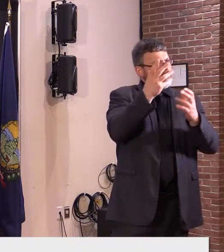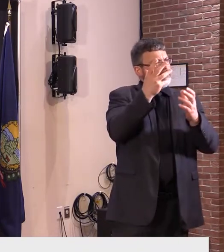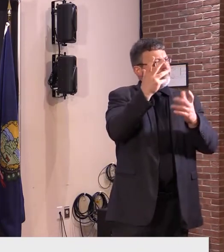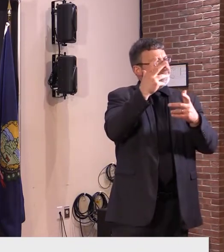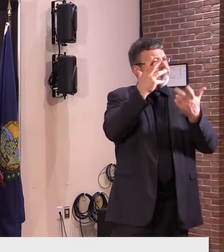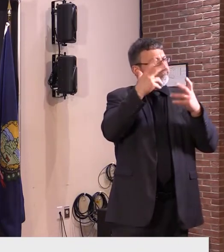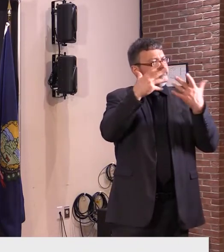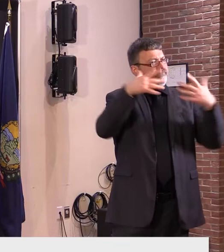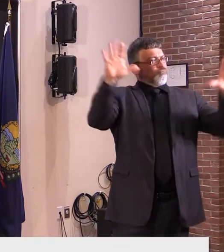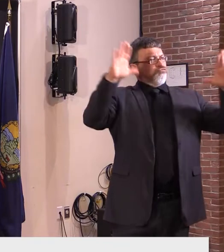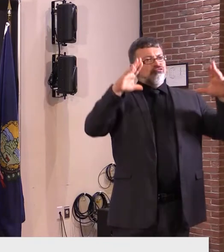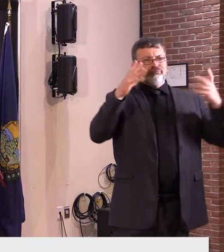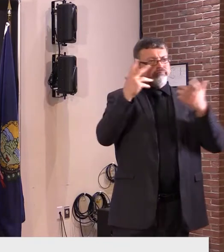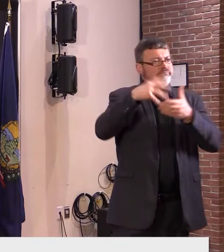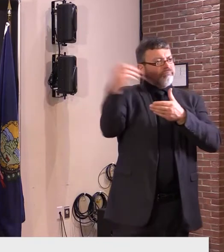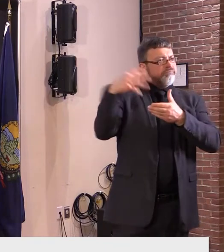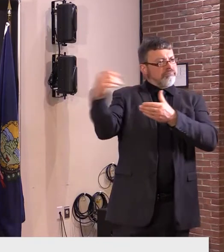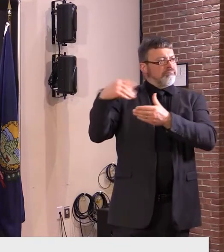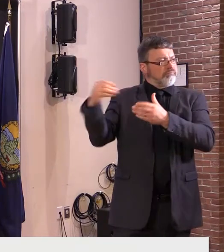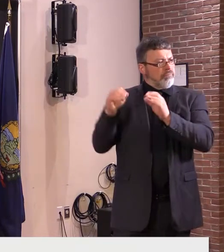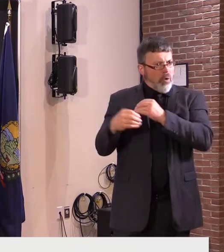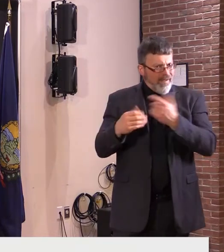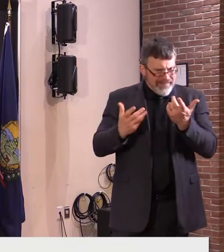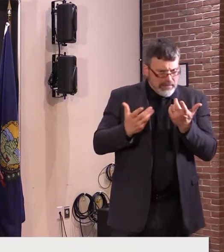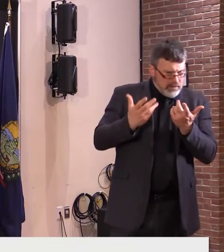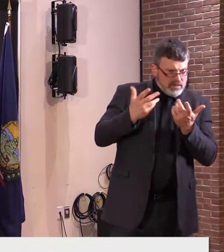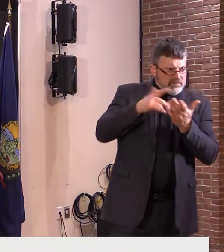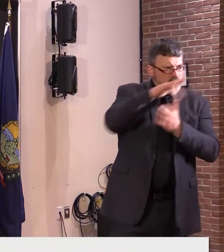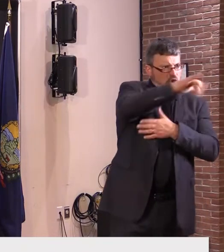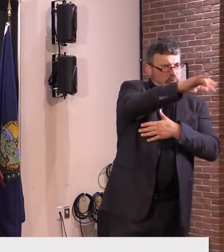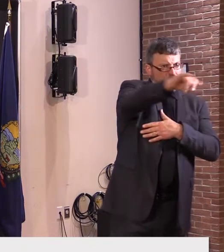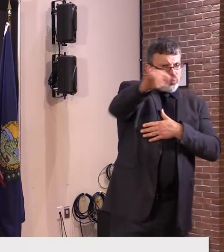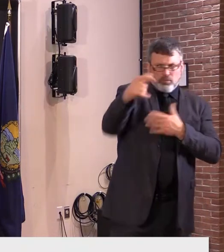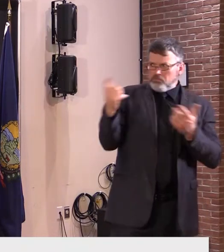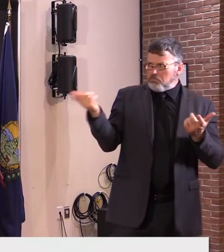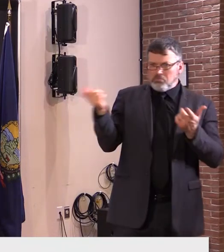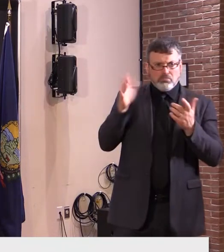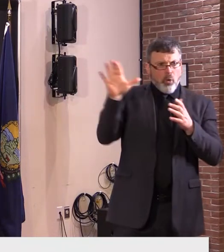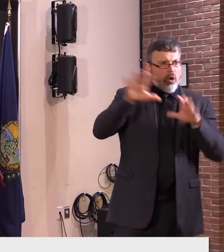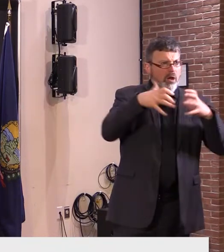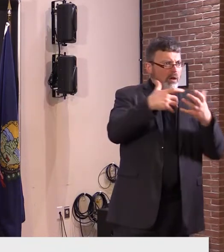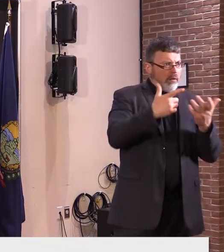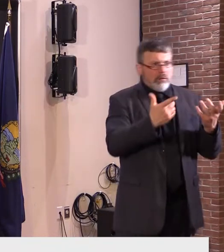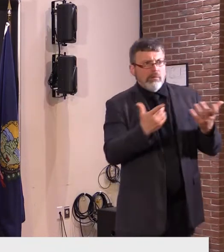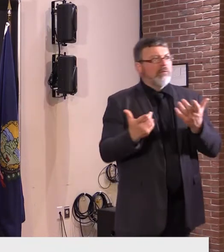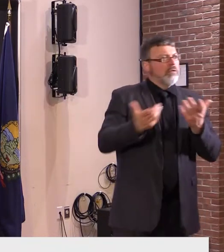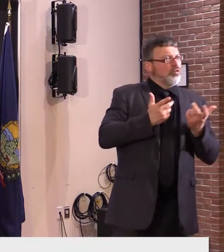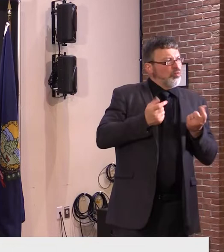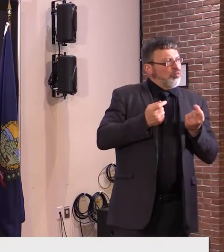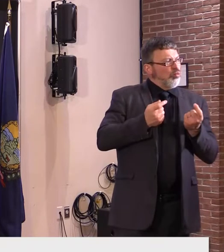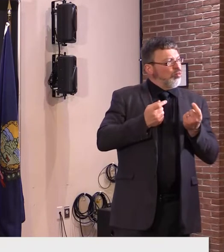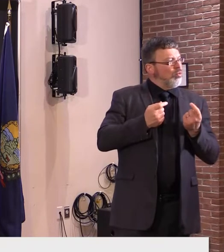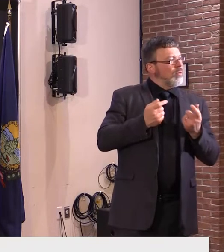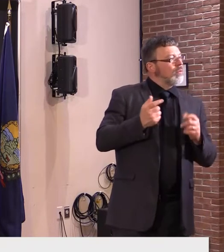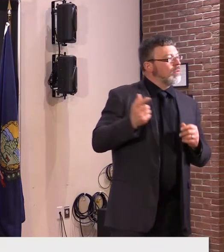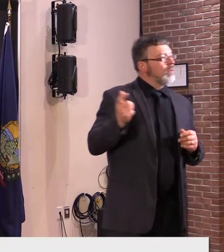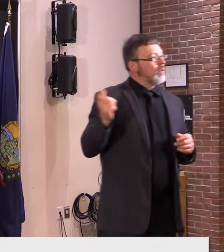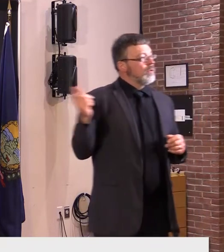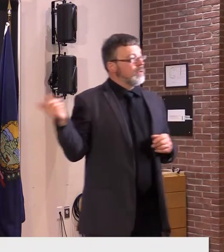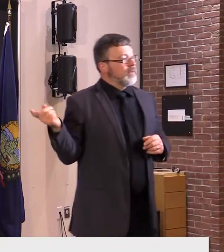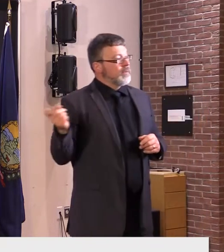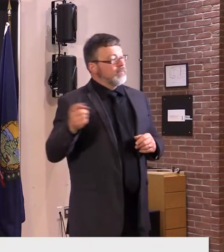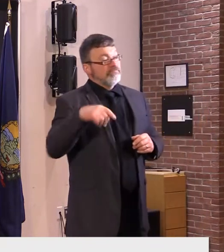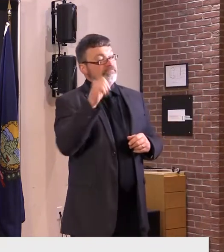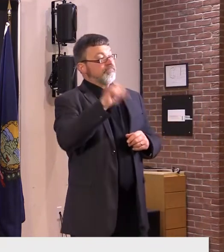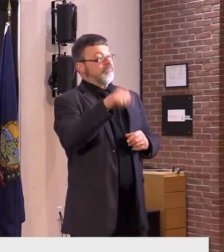that, these are tough positions. They require a lot of dedication, a lot of work. And so